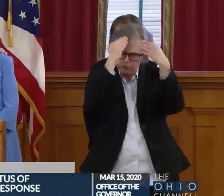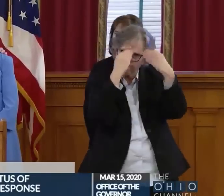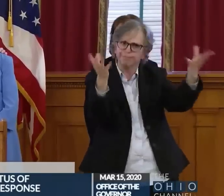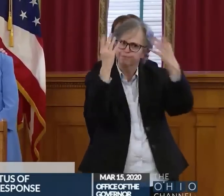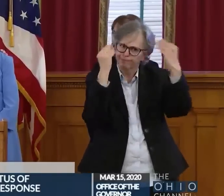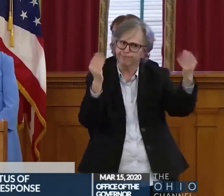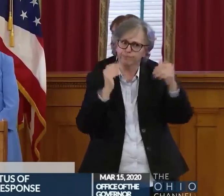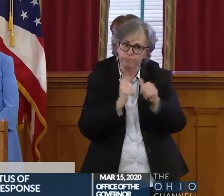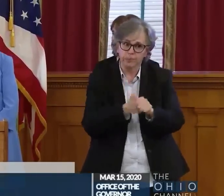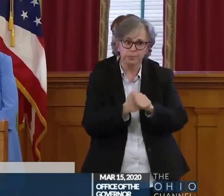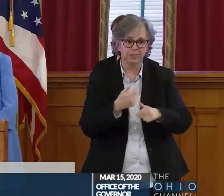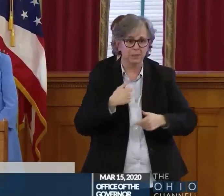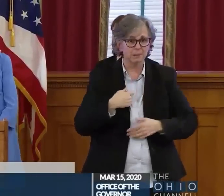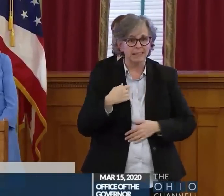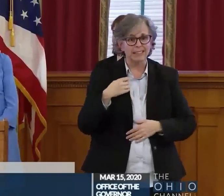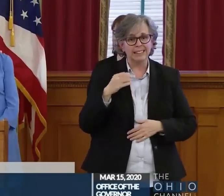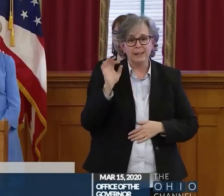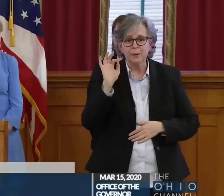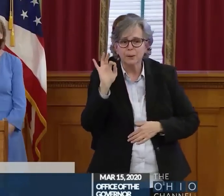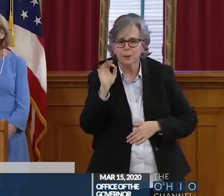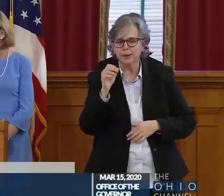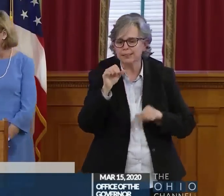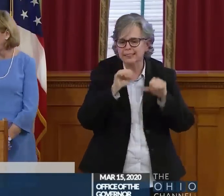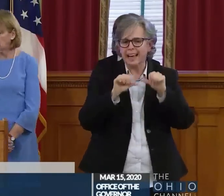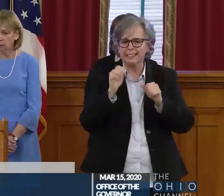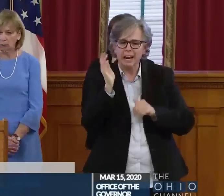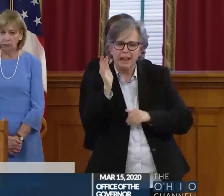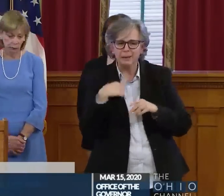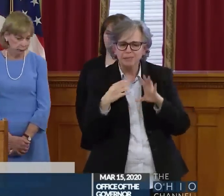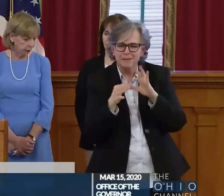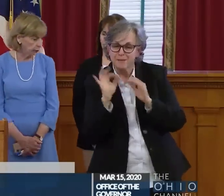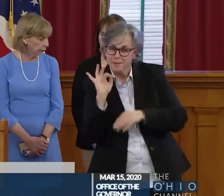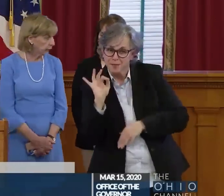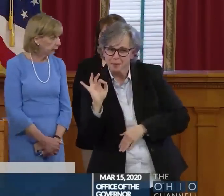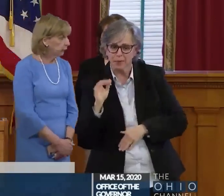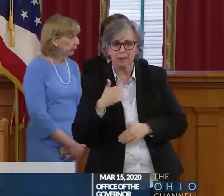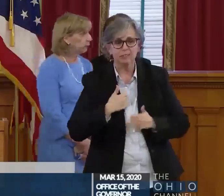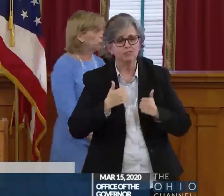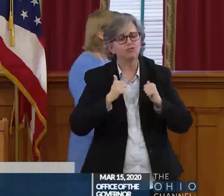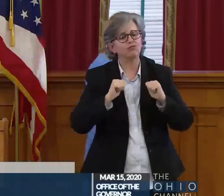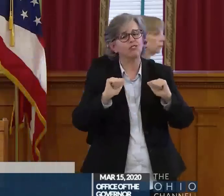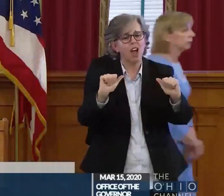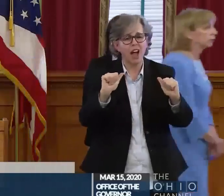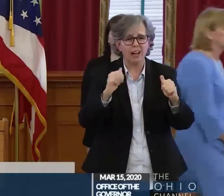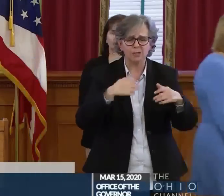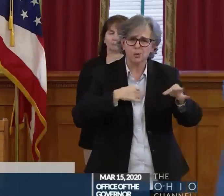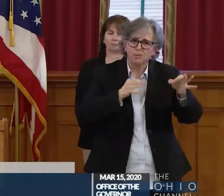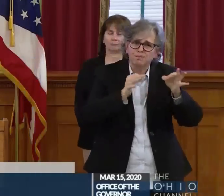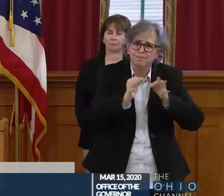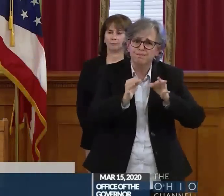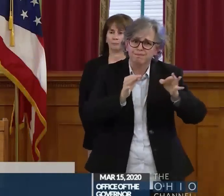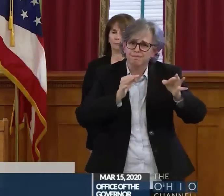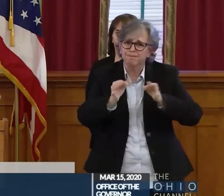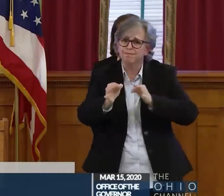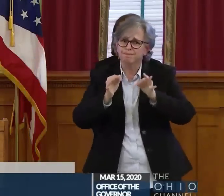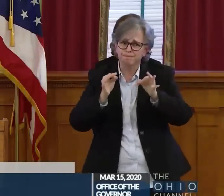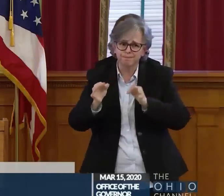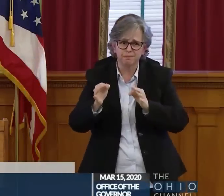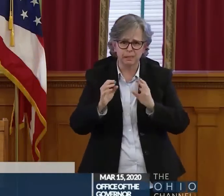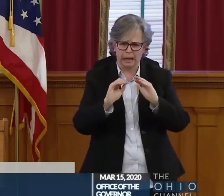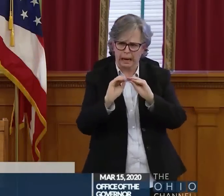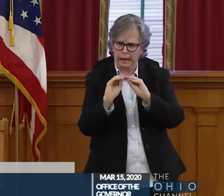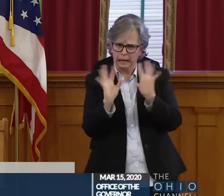so to speak, to try my very best to translate this as a doctor to my patients, which is the 11.7